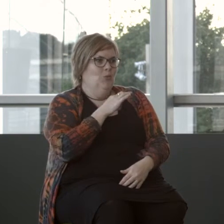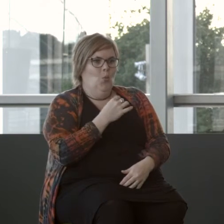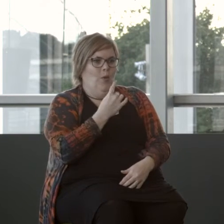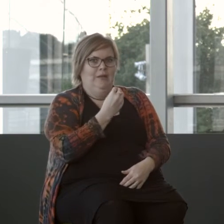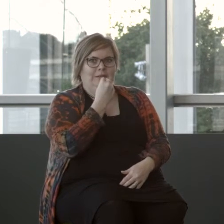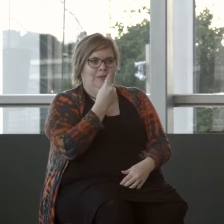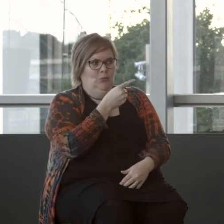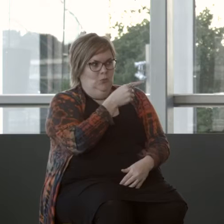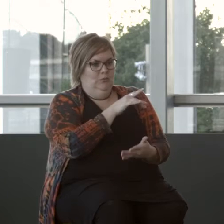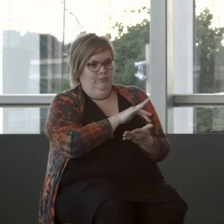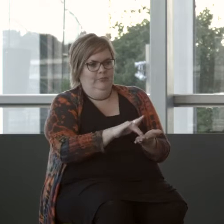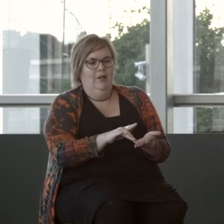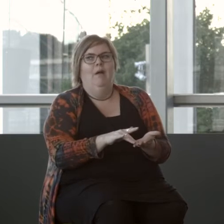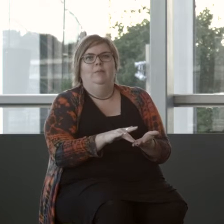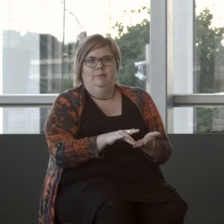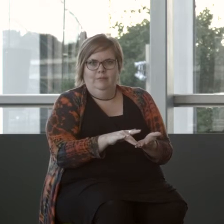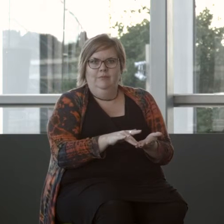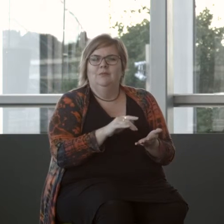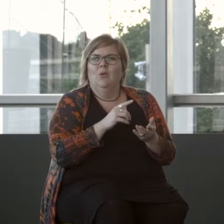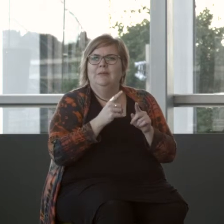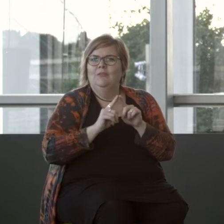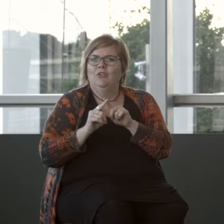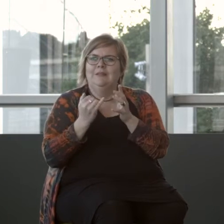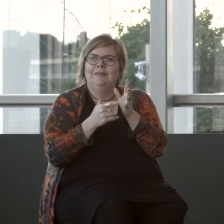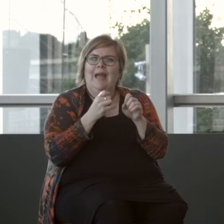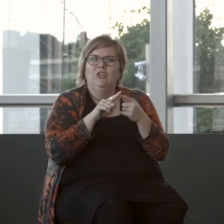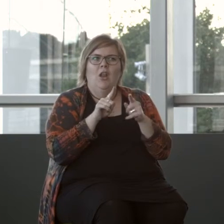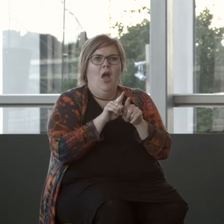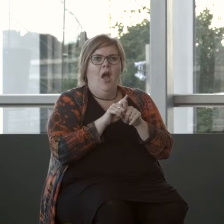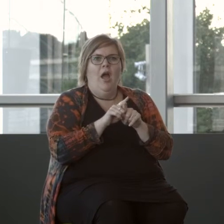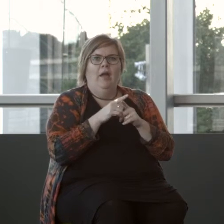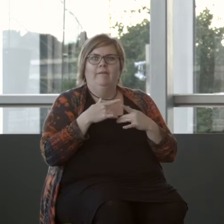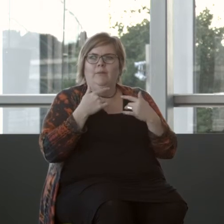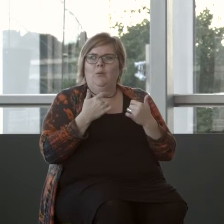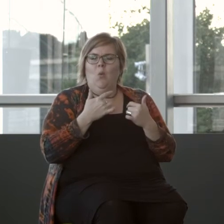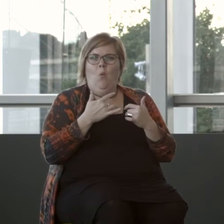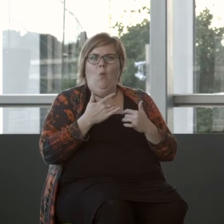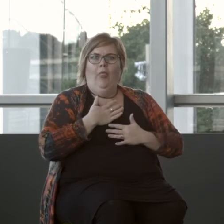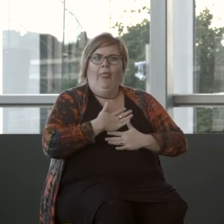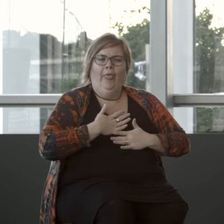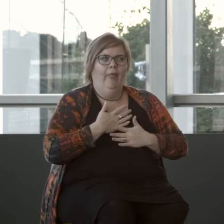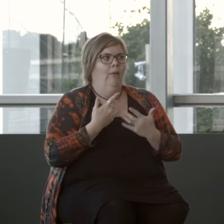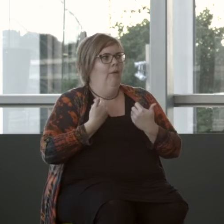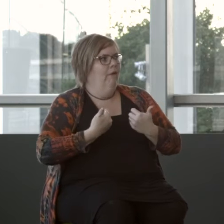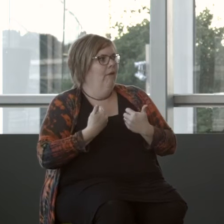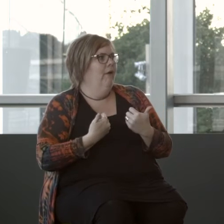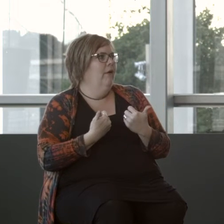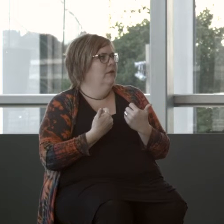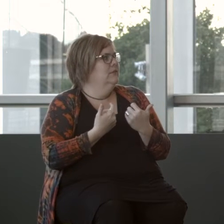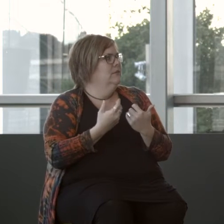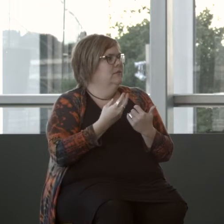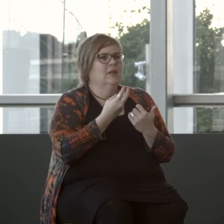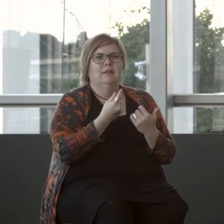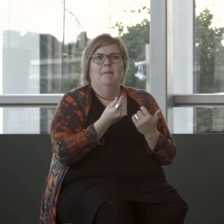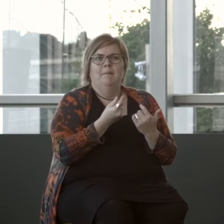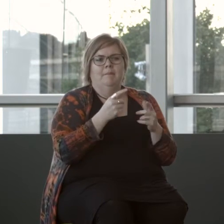And then another is Cholestasis, another is Nausea. So some of them are just blatant sort of pregnancy illness things, but others are more